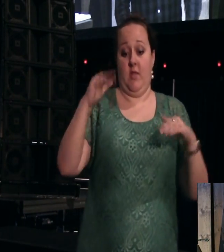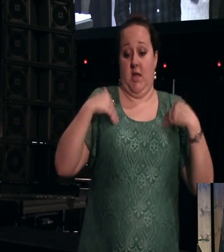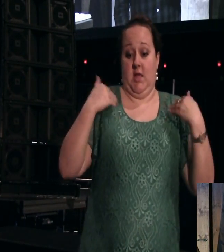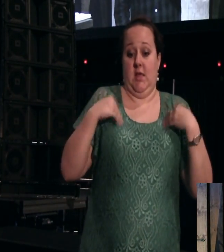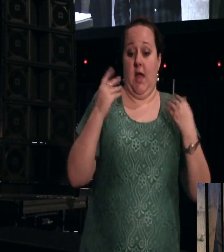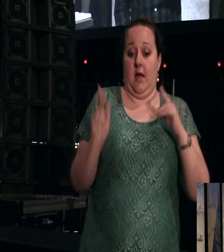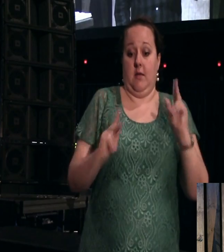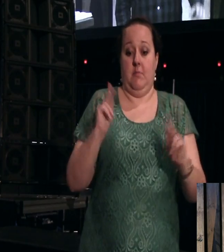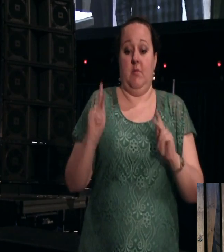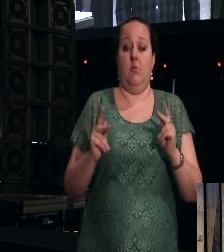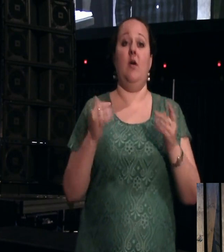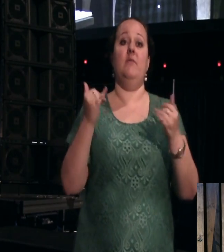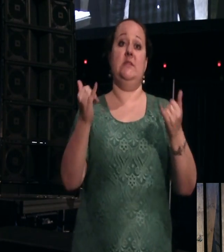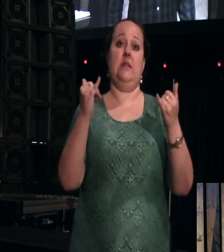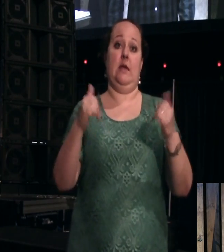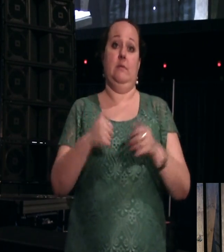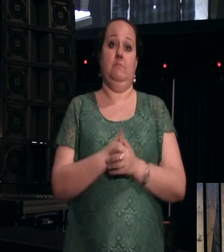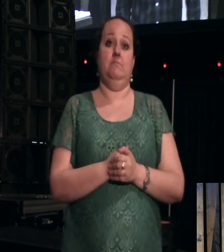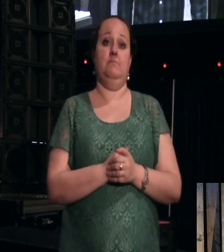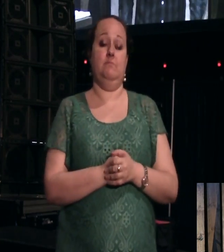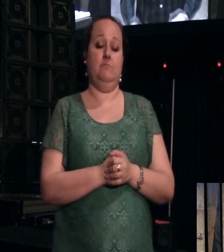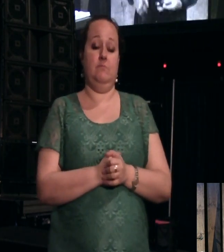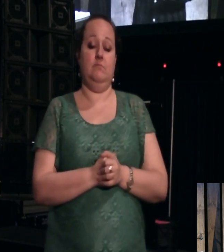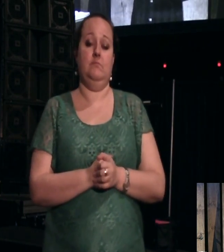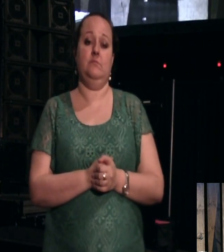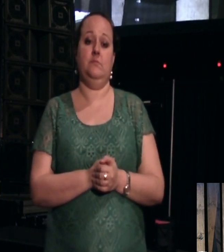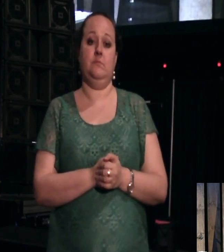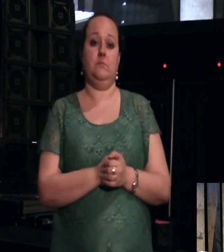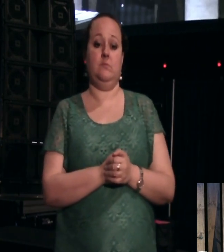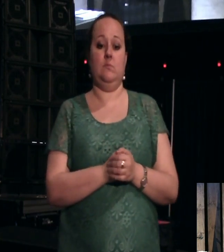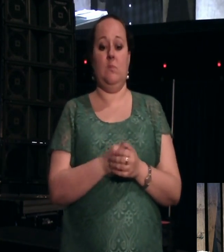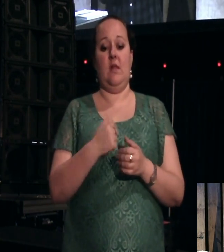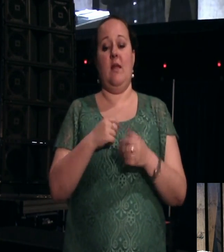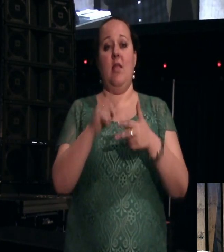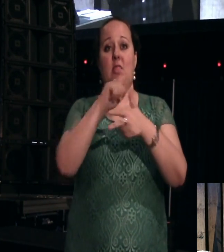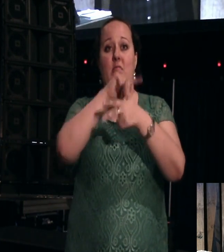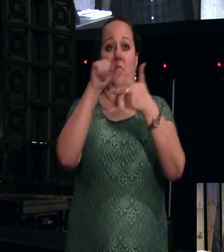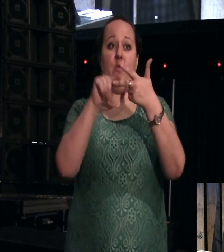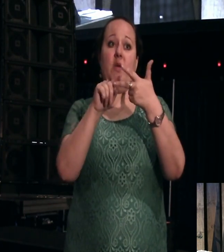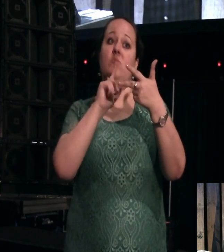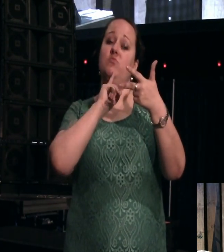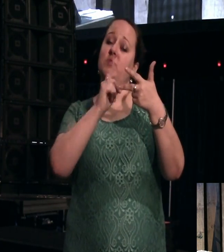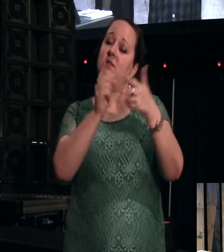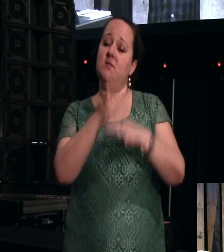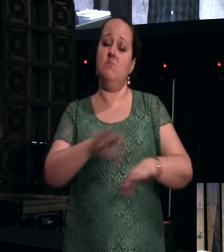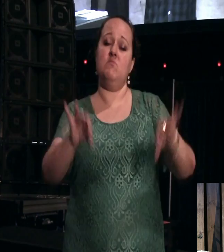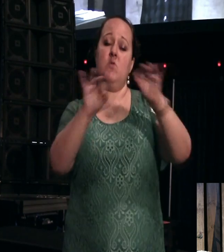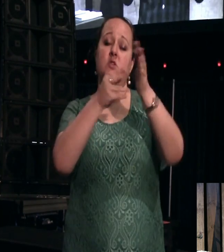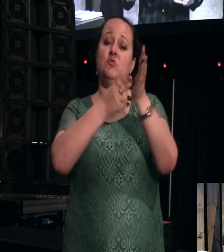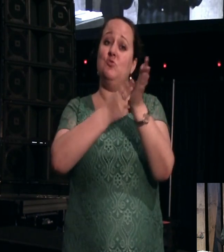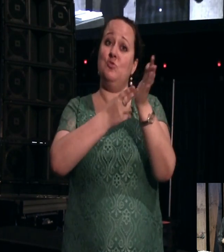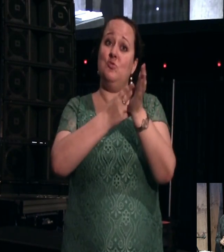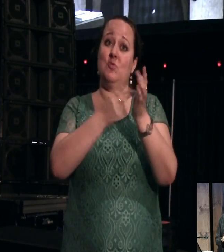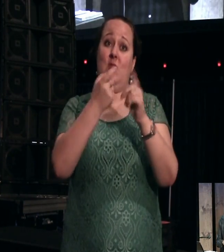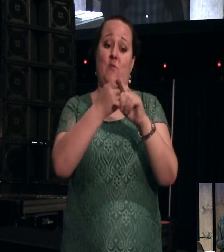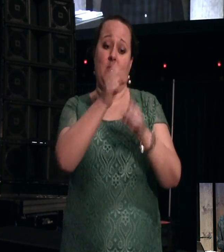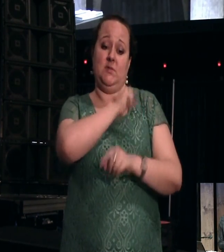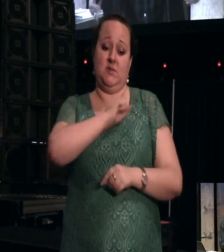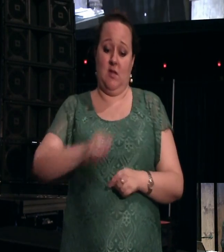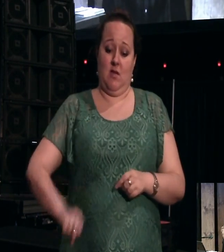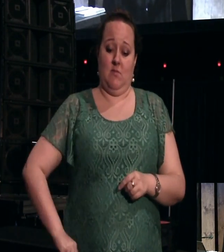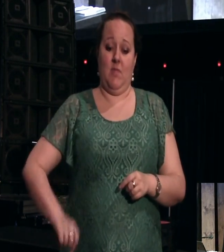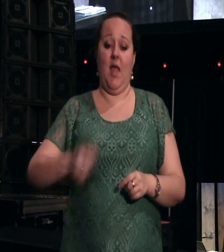going to speak a word to the youth of today. And I'm going to give you 3